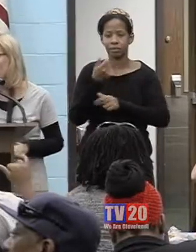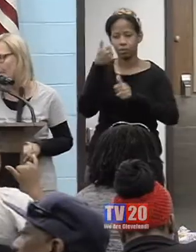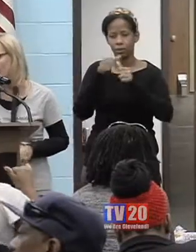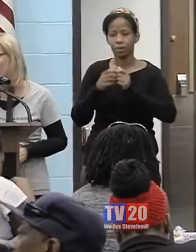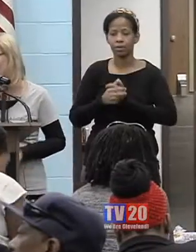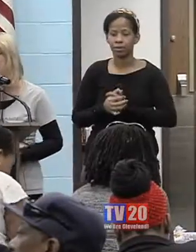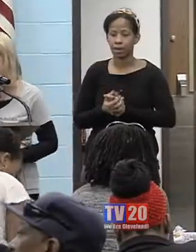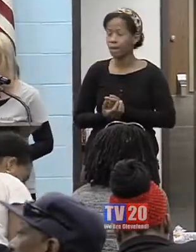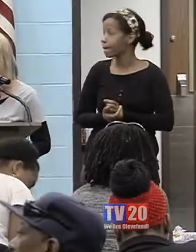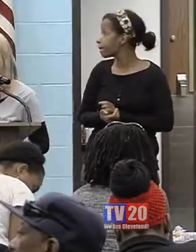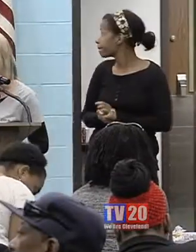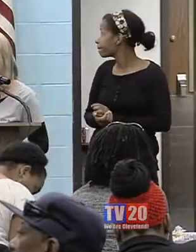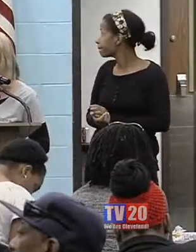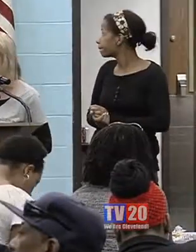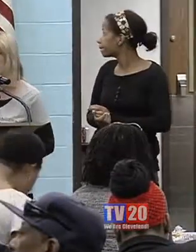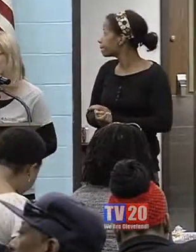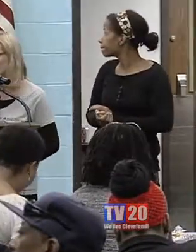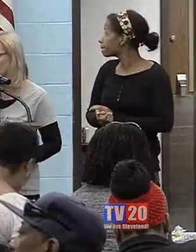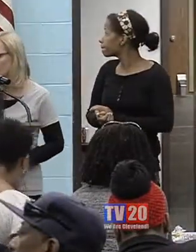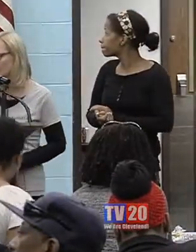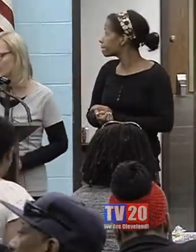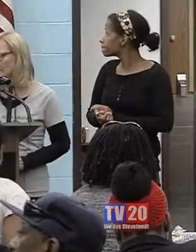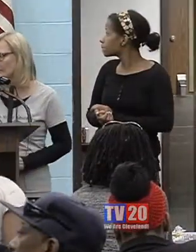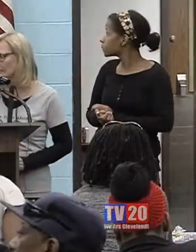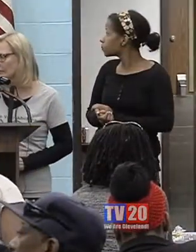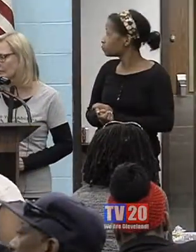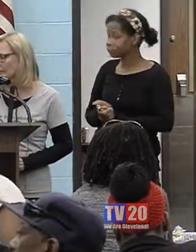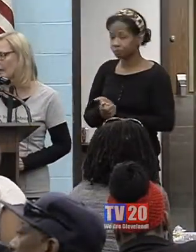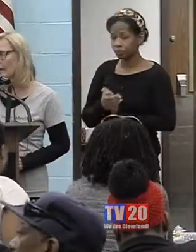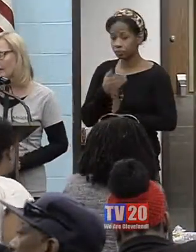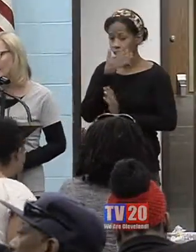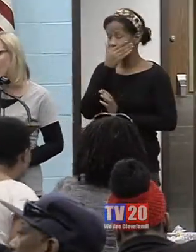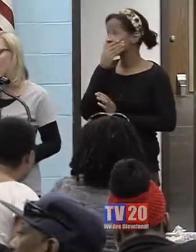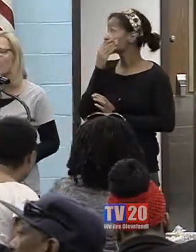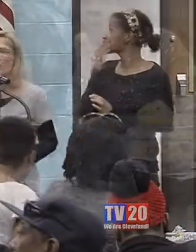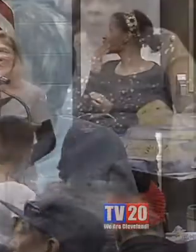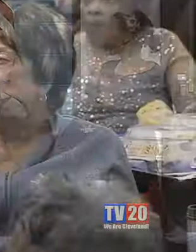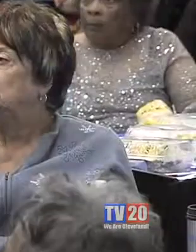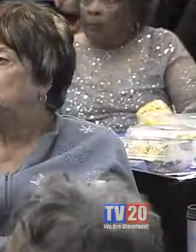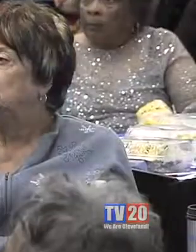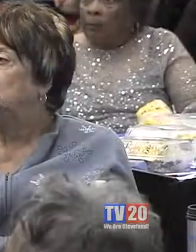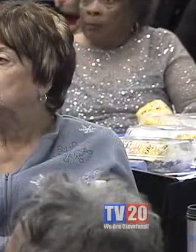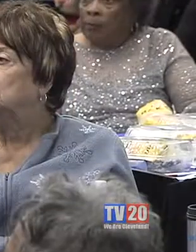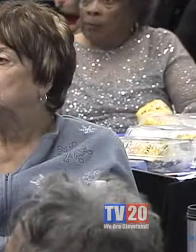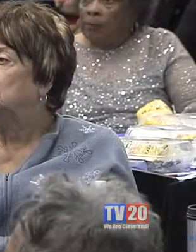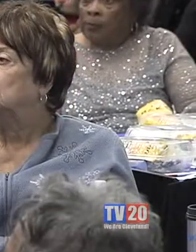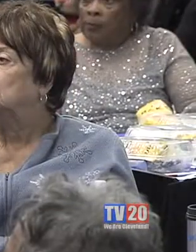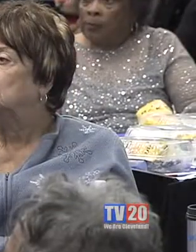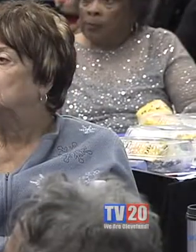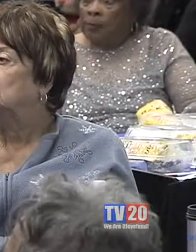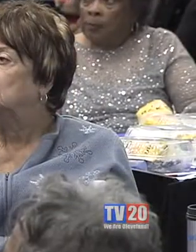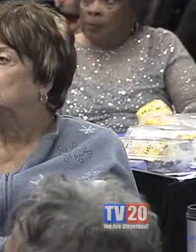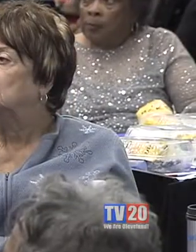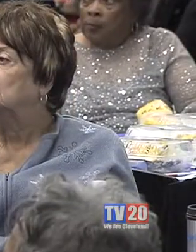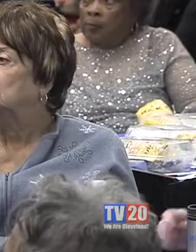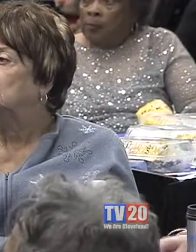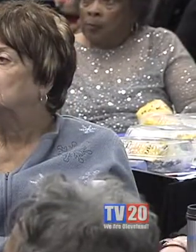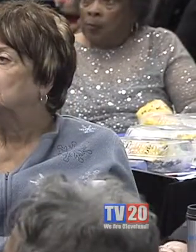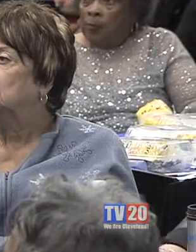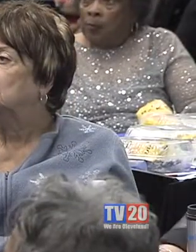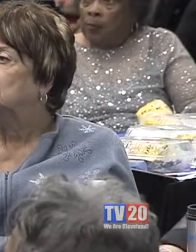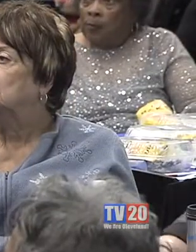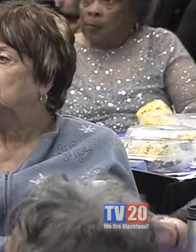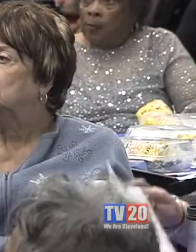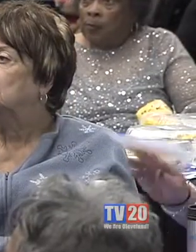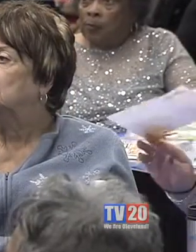right. So there's products that talk. Yes, audible cues for people, you